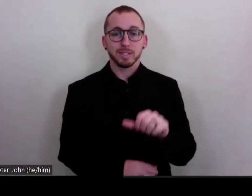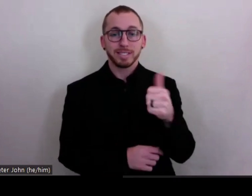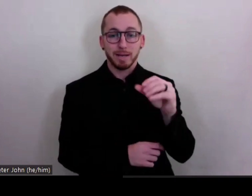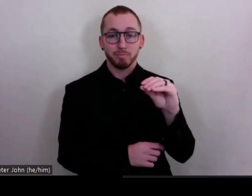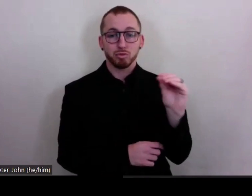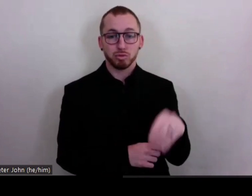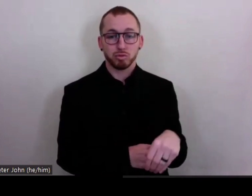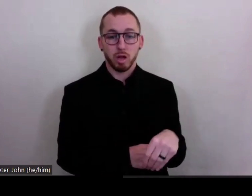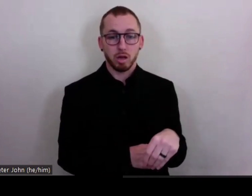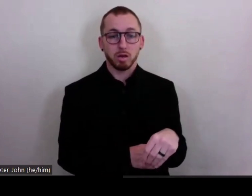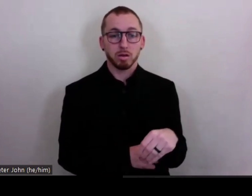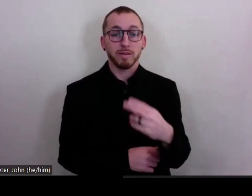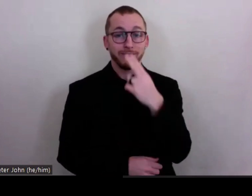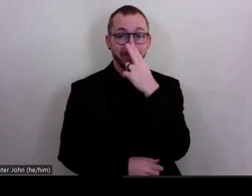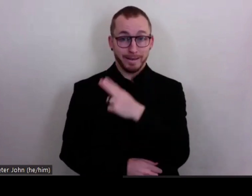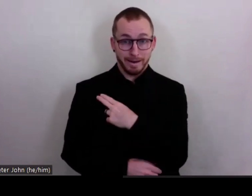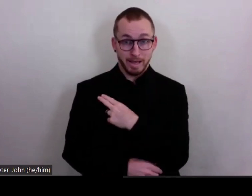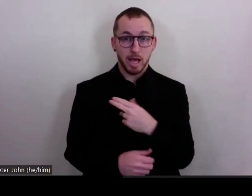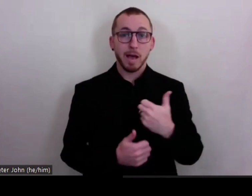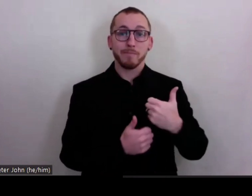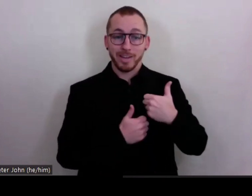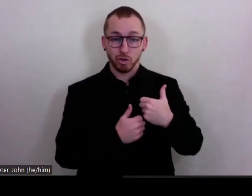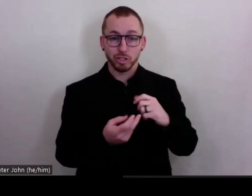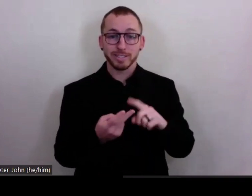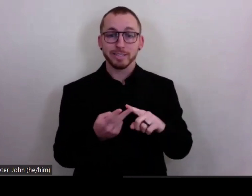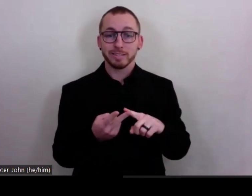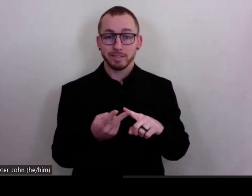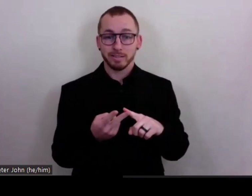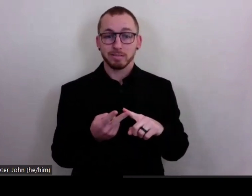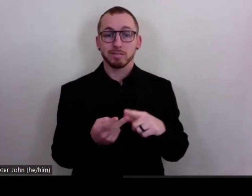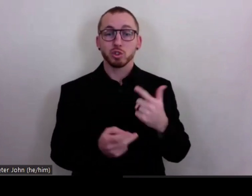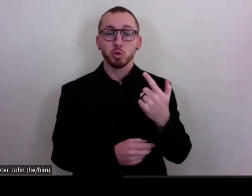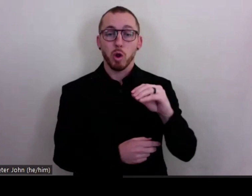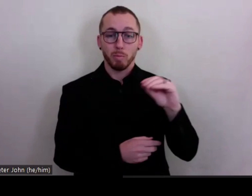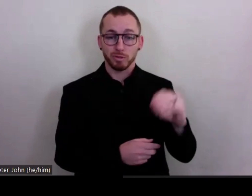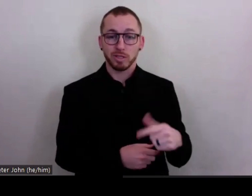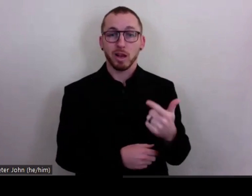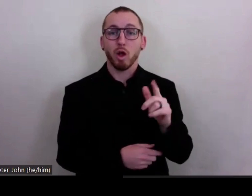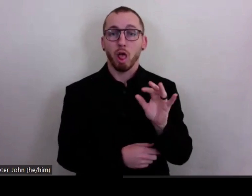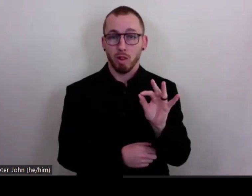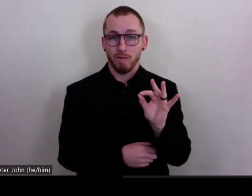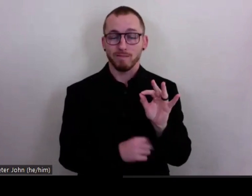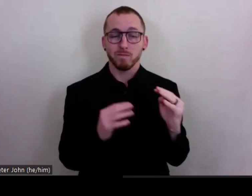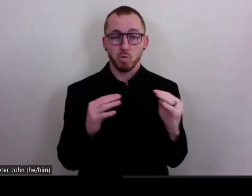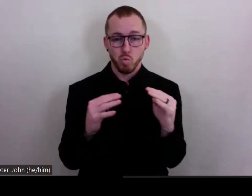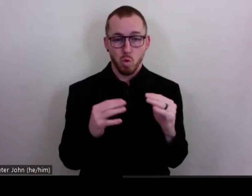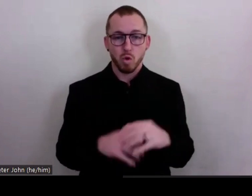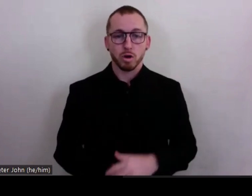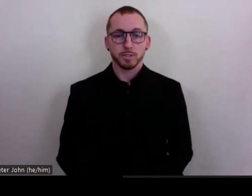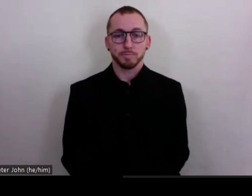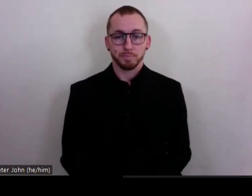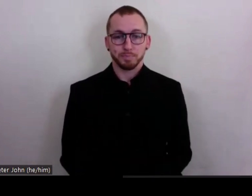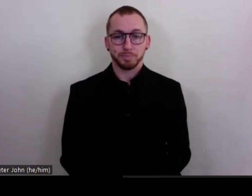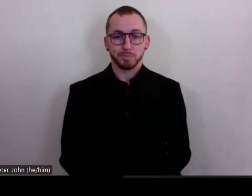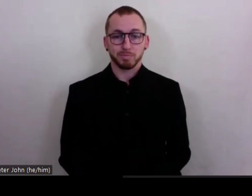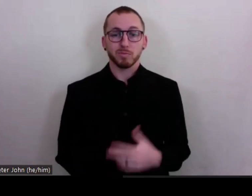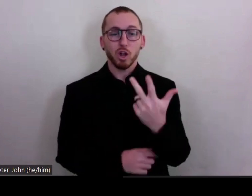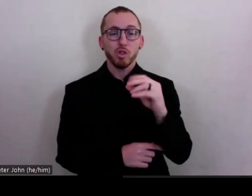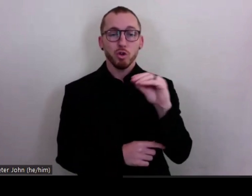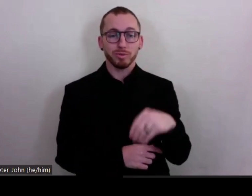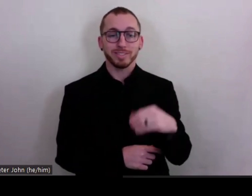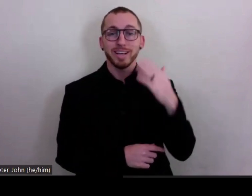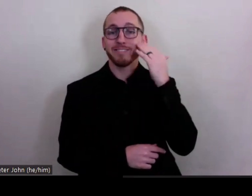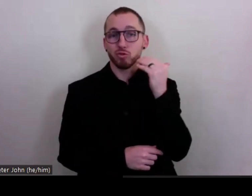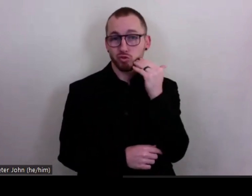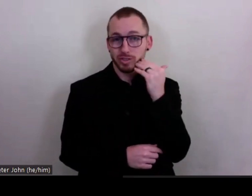of Korean War veterans, and 1 in 3 women and 1 in 50 men will report military sexual trauma. I would also